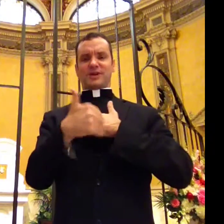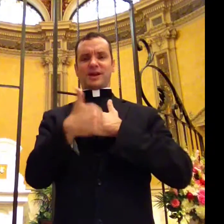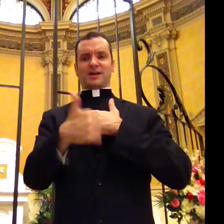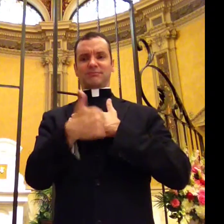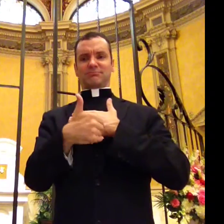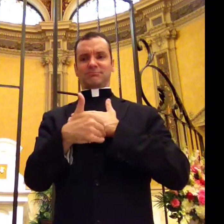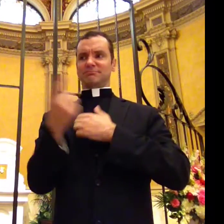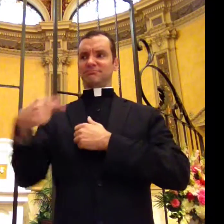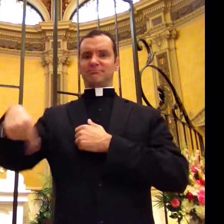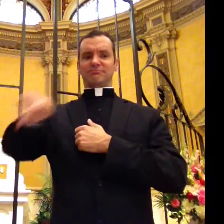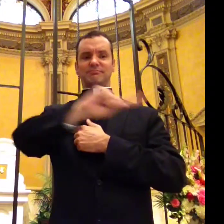At the Last Supper,